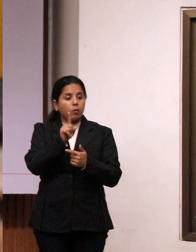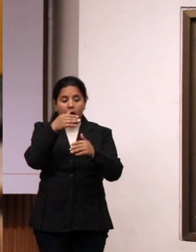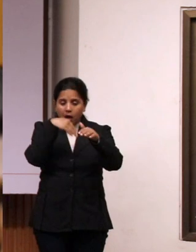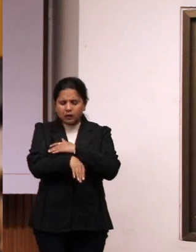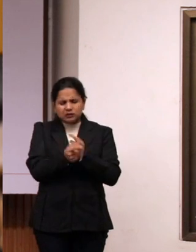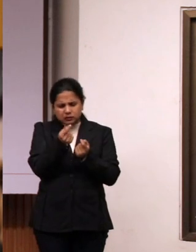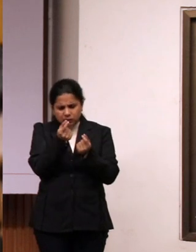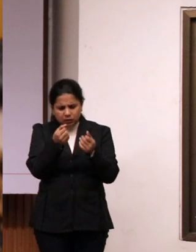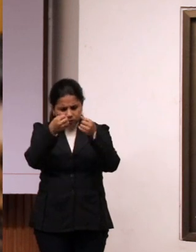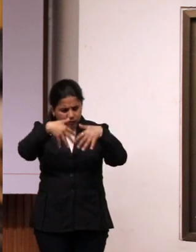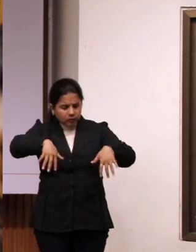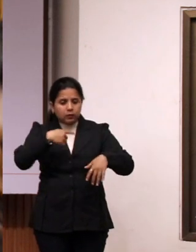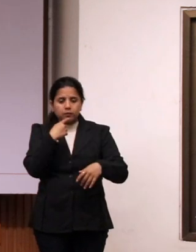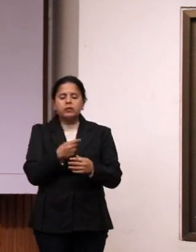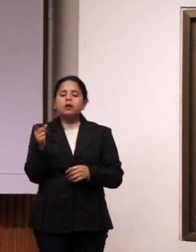minute, 200.